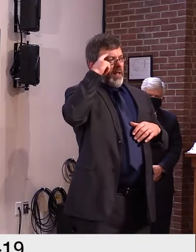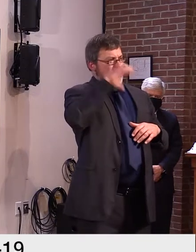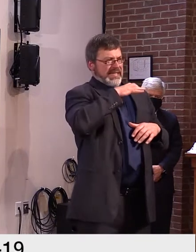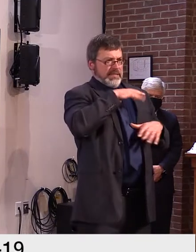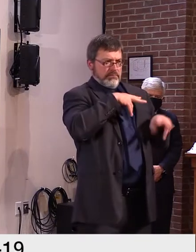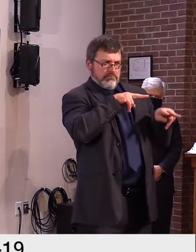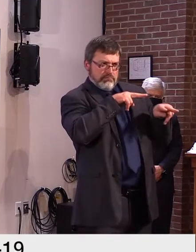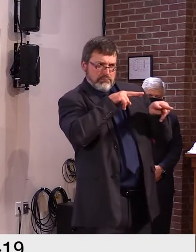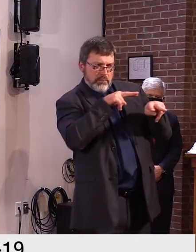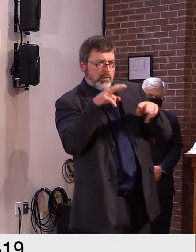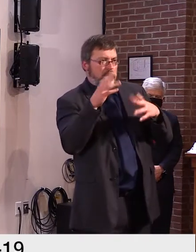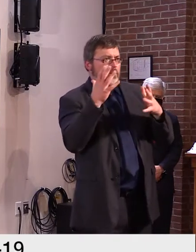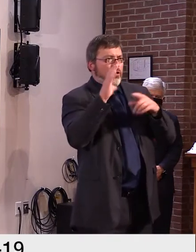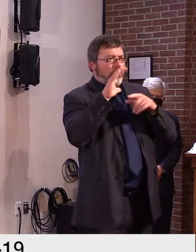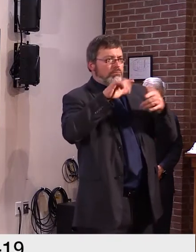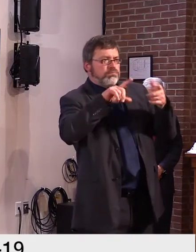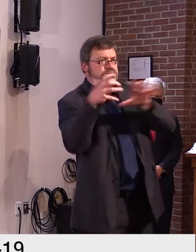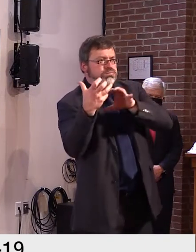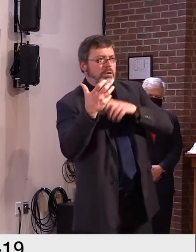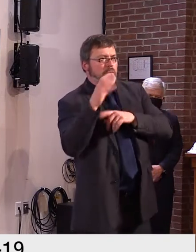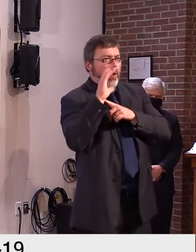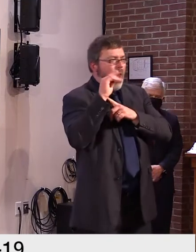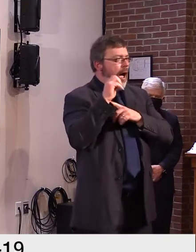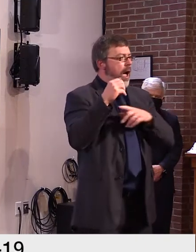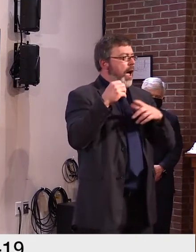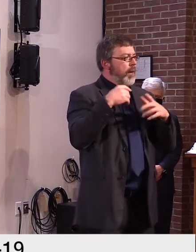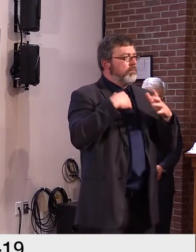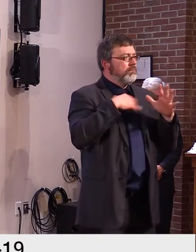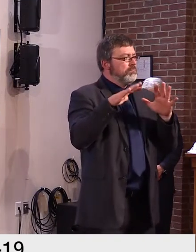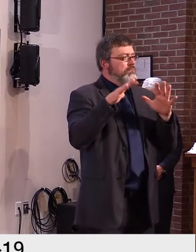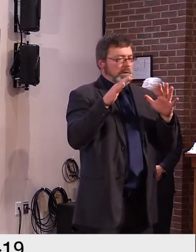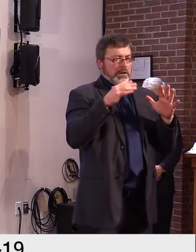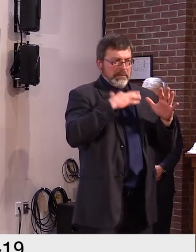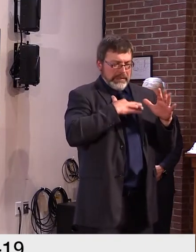state at this point in time. Commissioner Sherling.